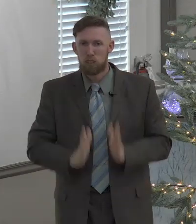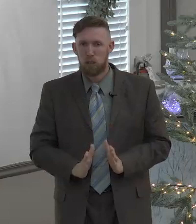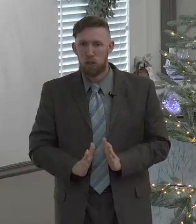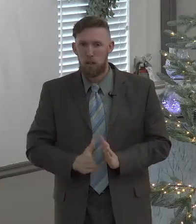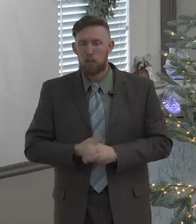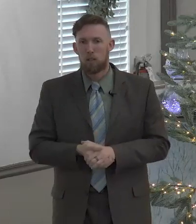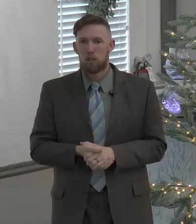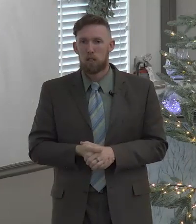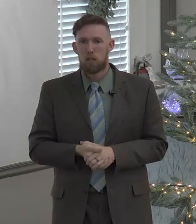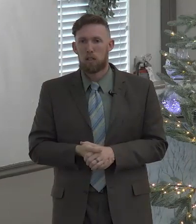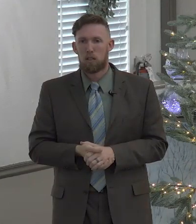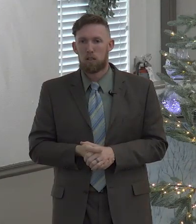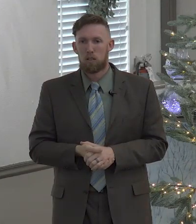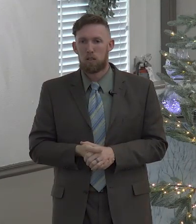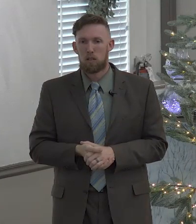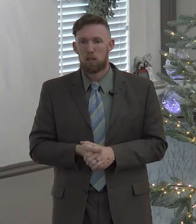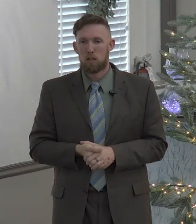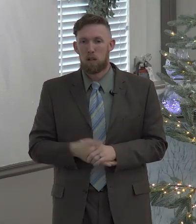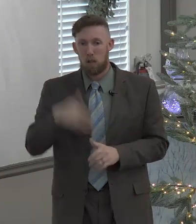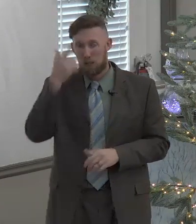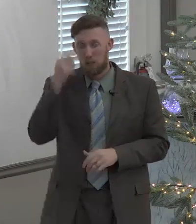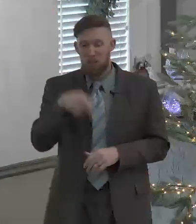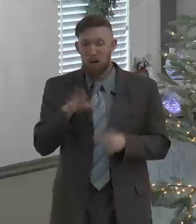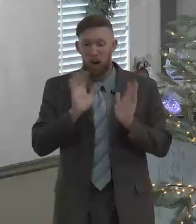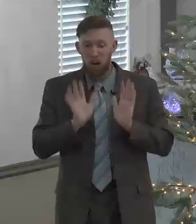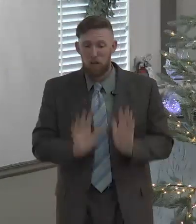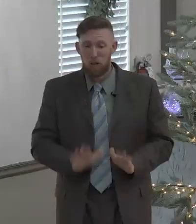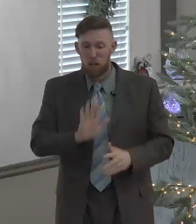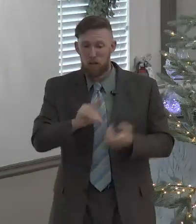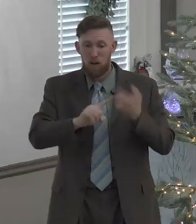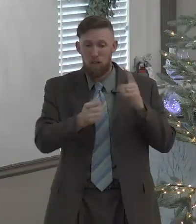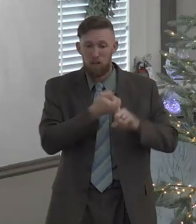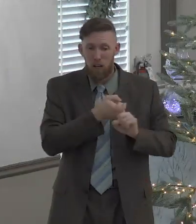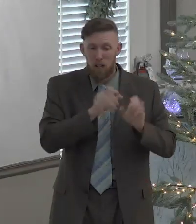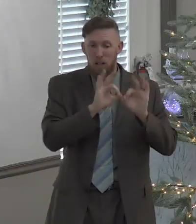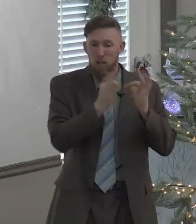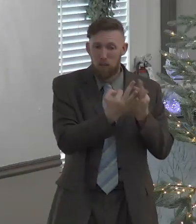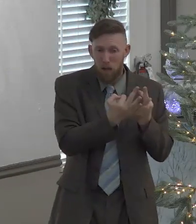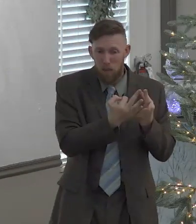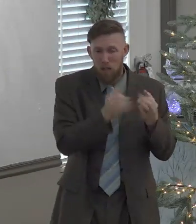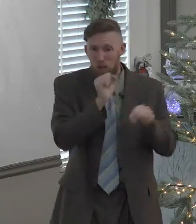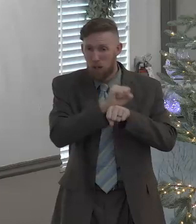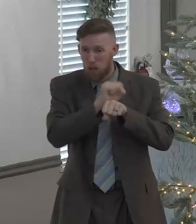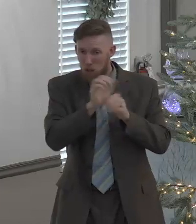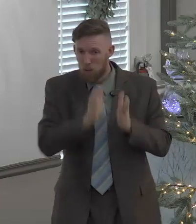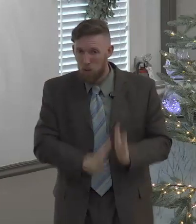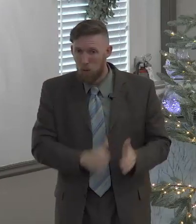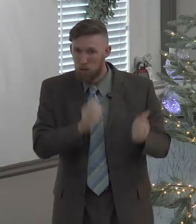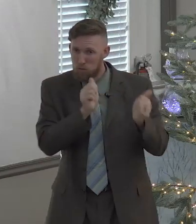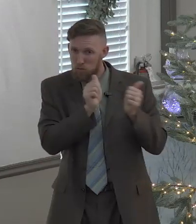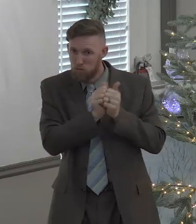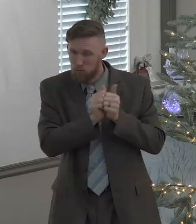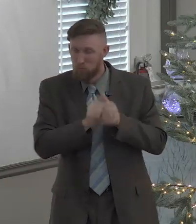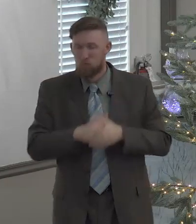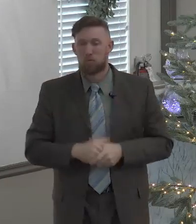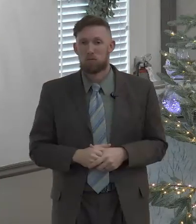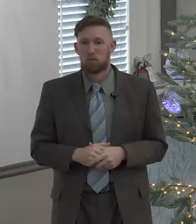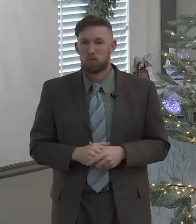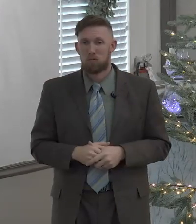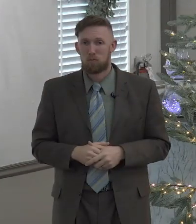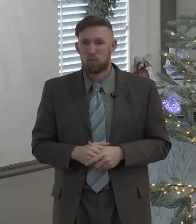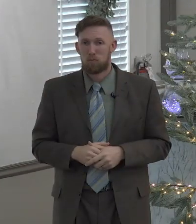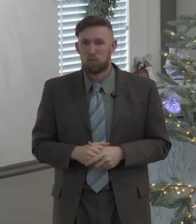2023. I think there's a lot of closet Christians because they're afraid of what their friends, their co-workers, or